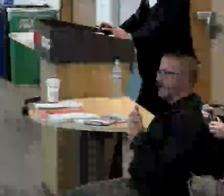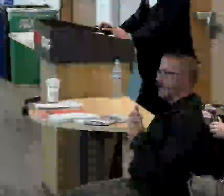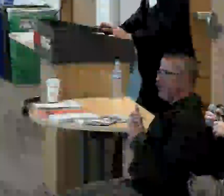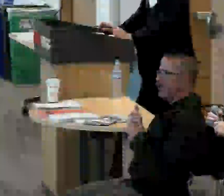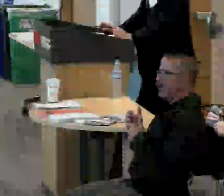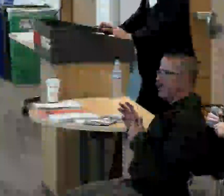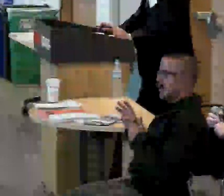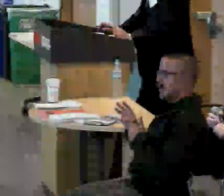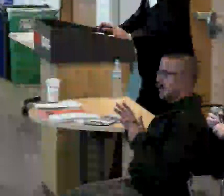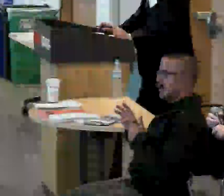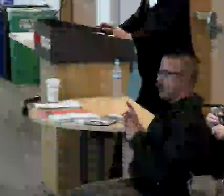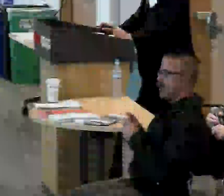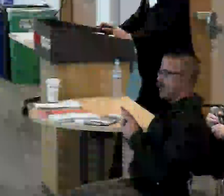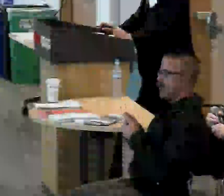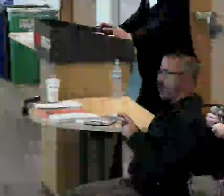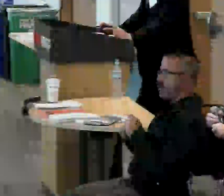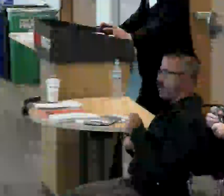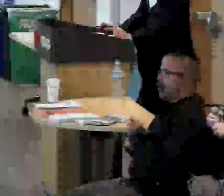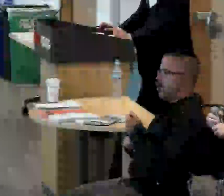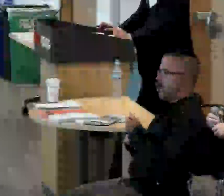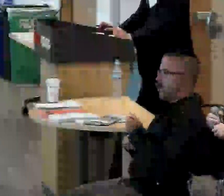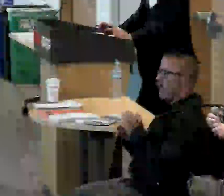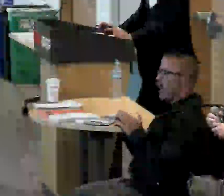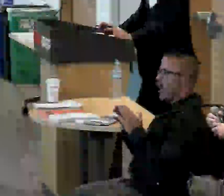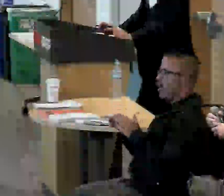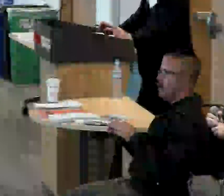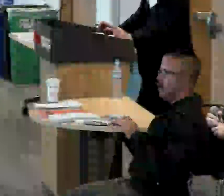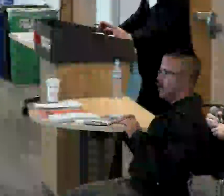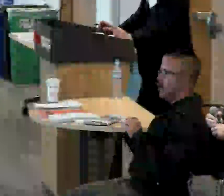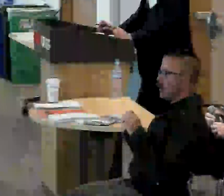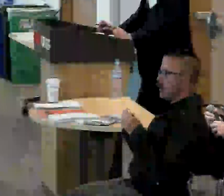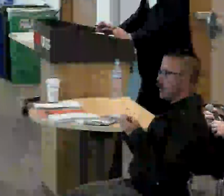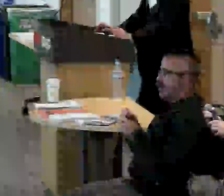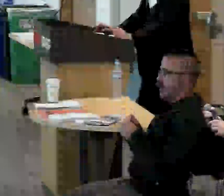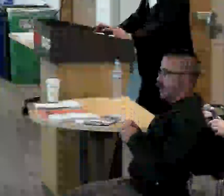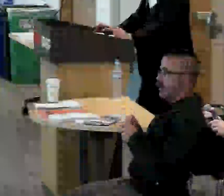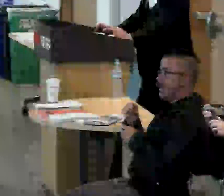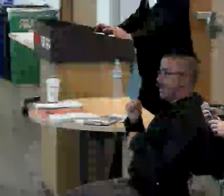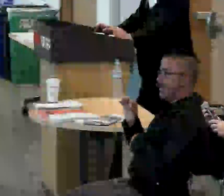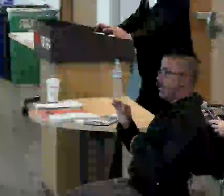housing organizations just in San Francisco alone,